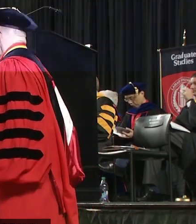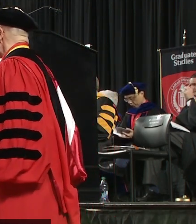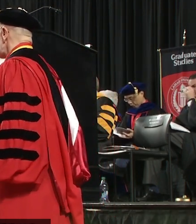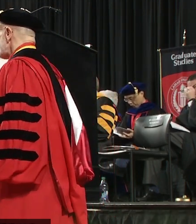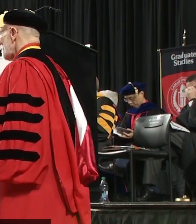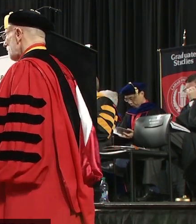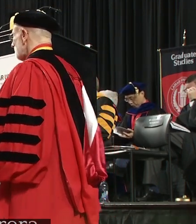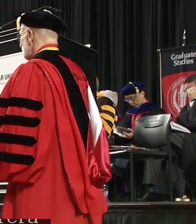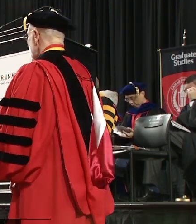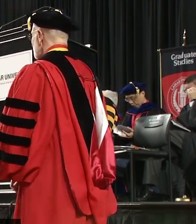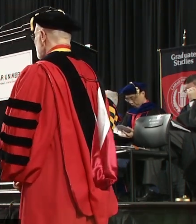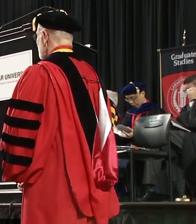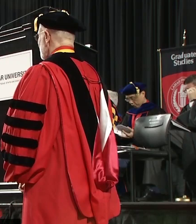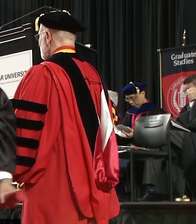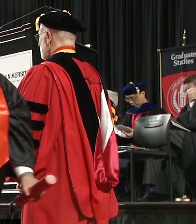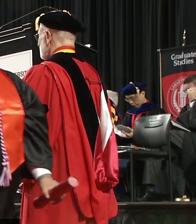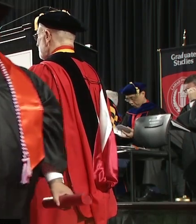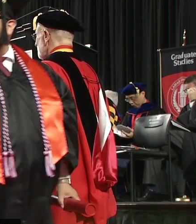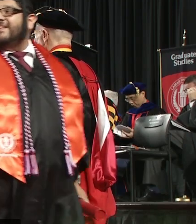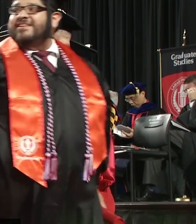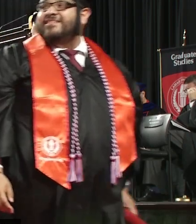Justin James Holzenbach.